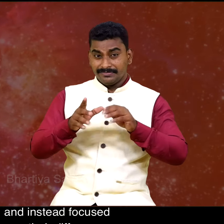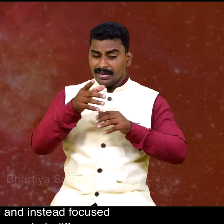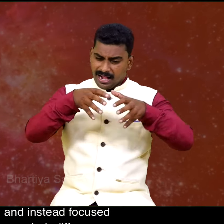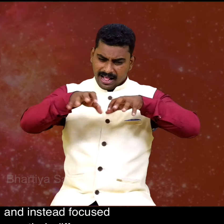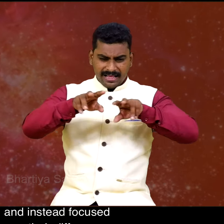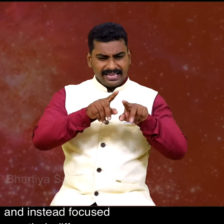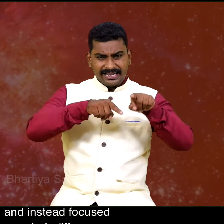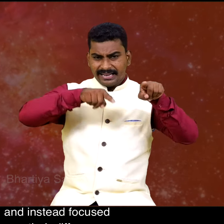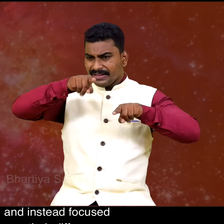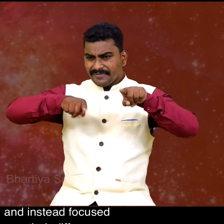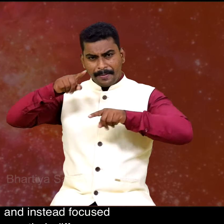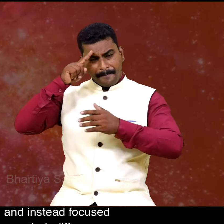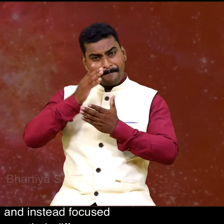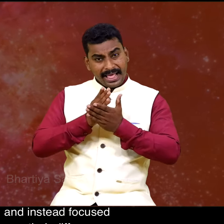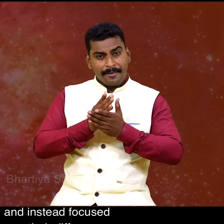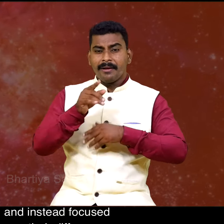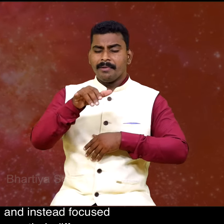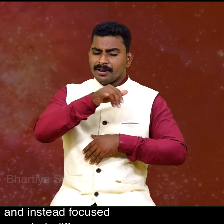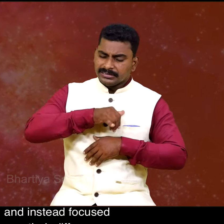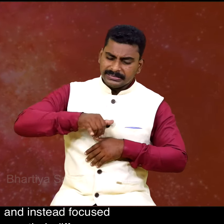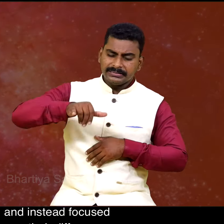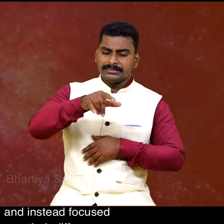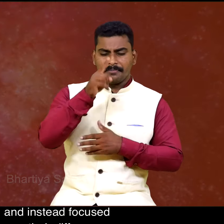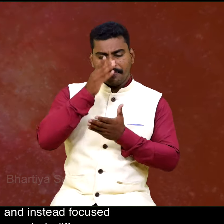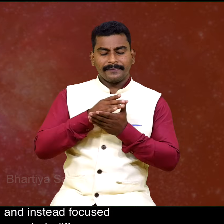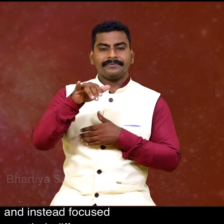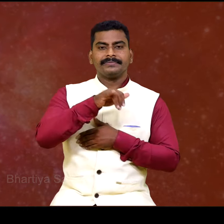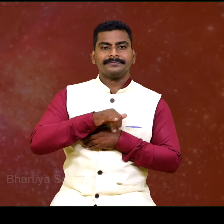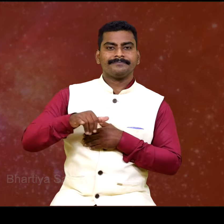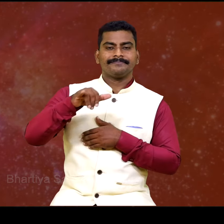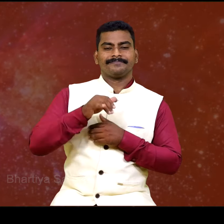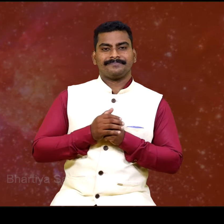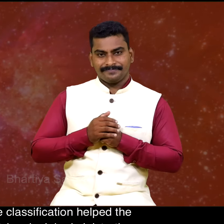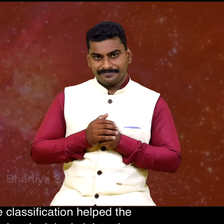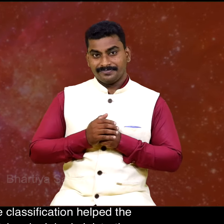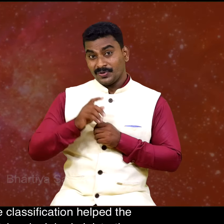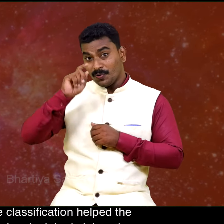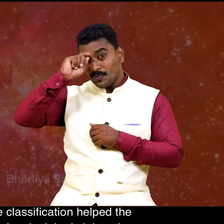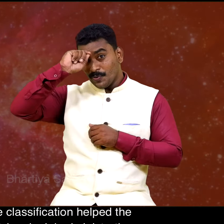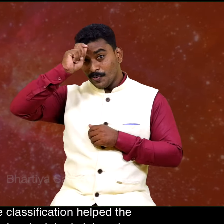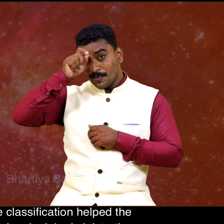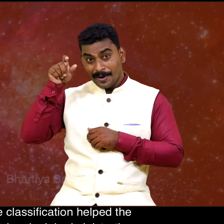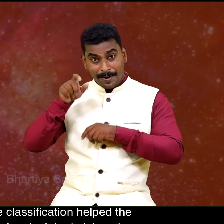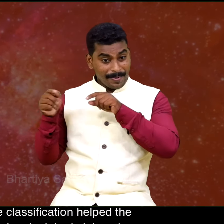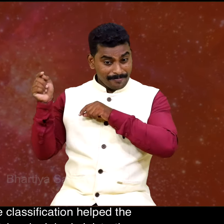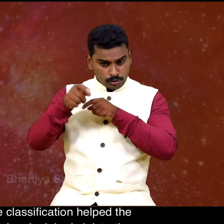focused upon their differences. The classification helped the